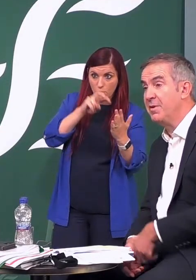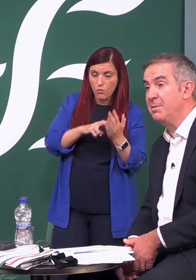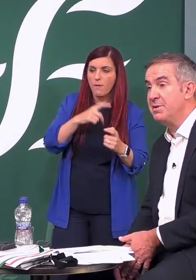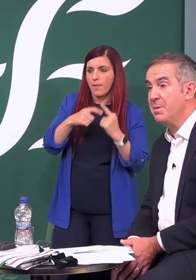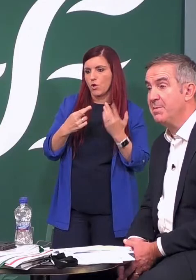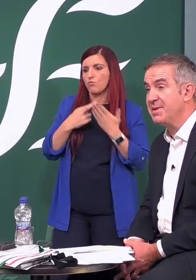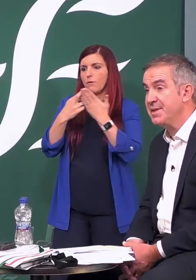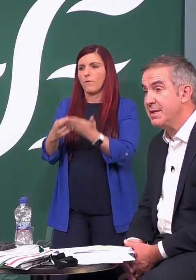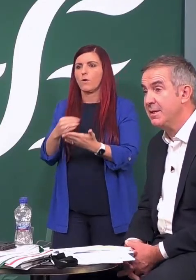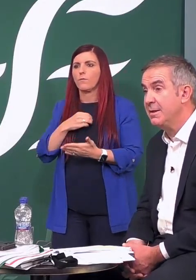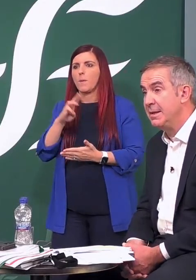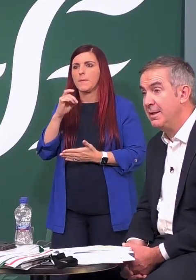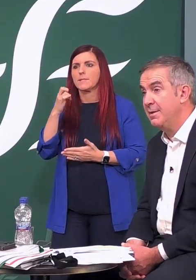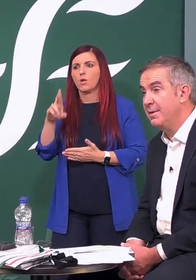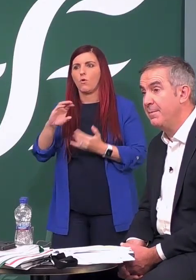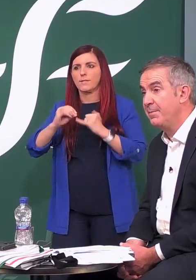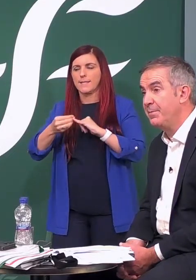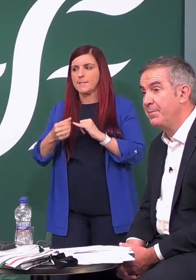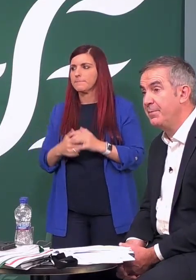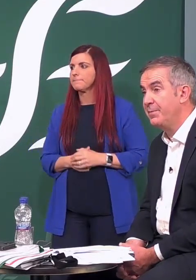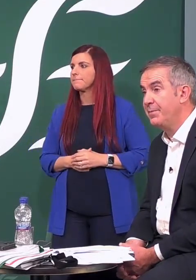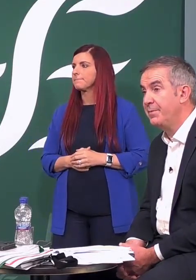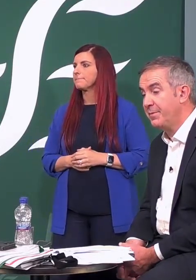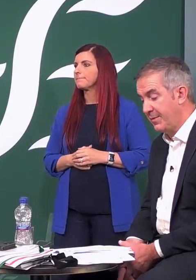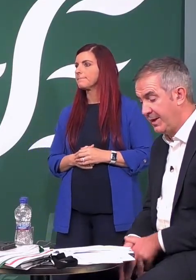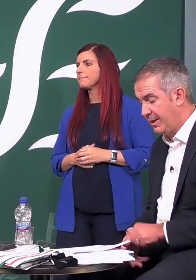for confirmatory purposes.